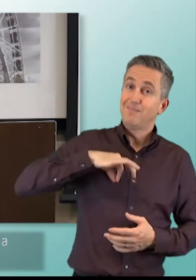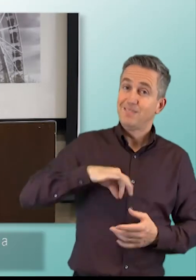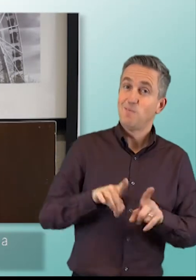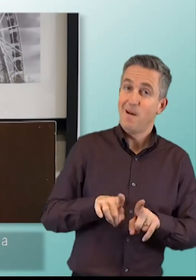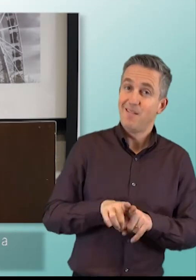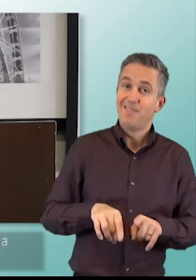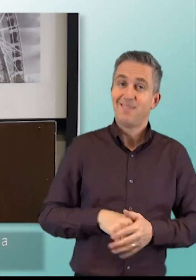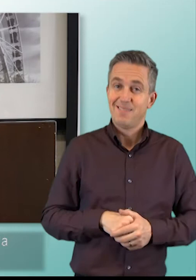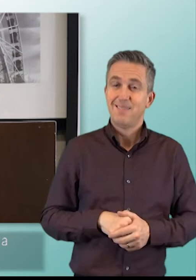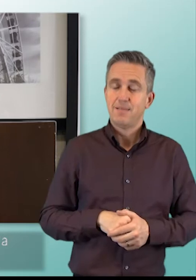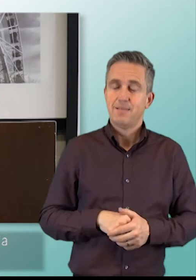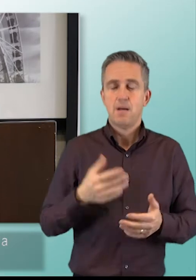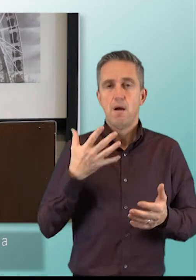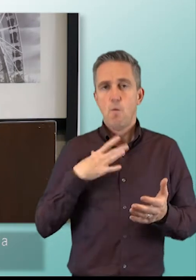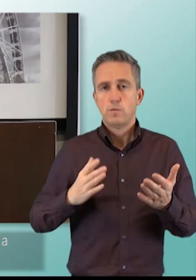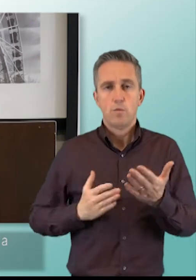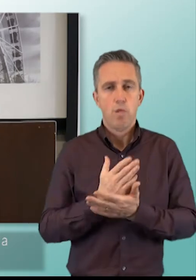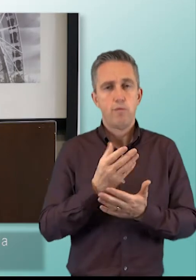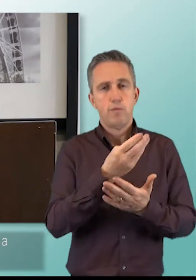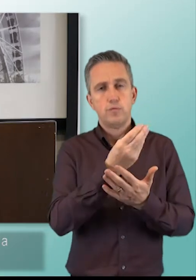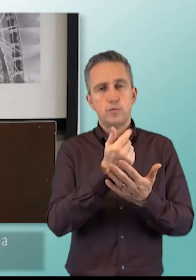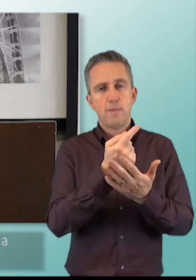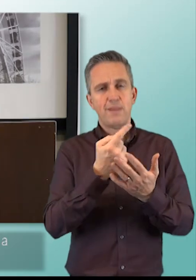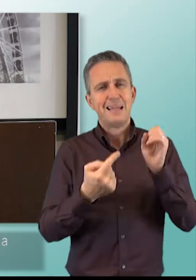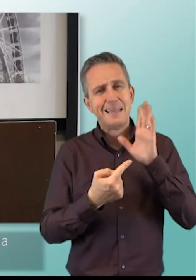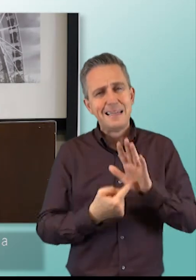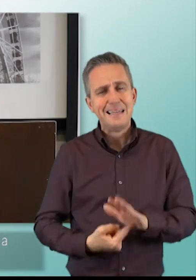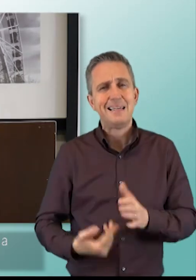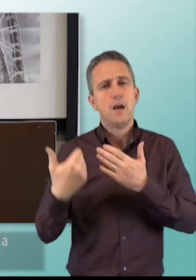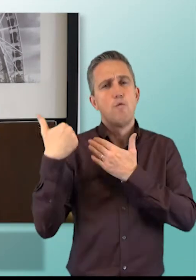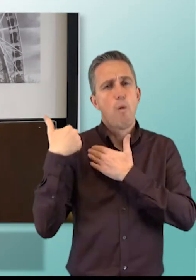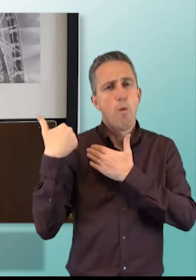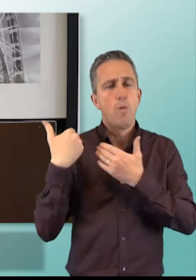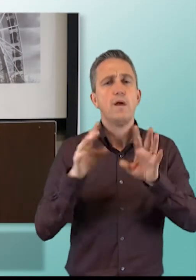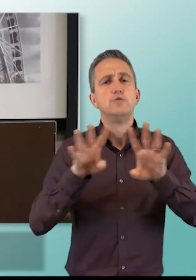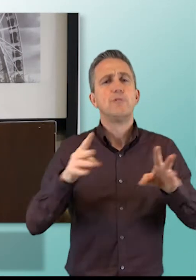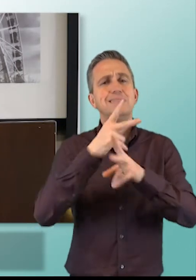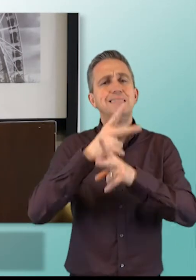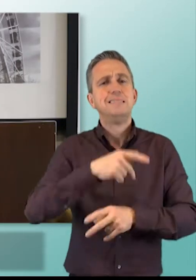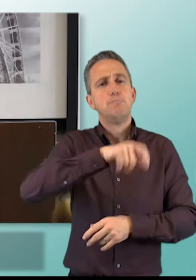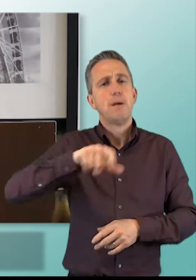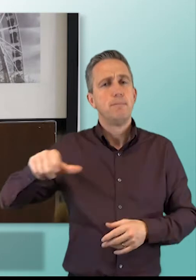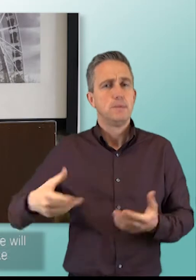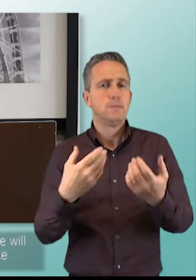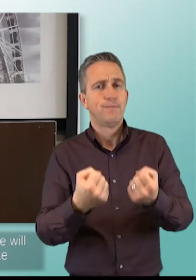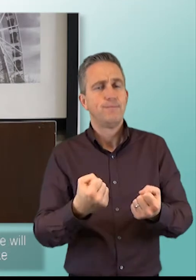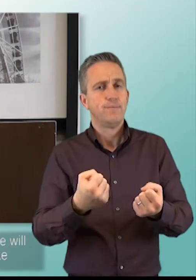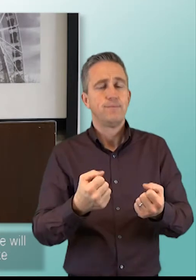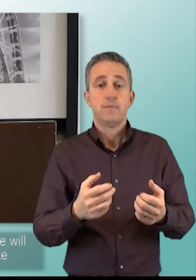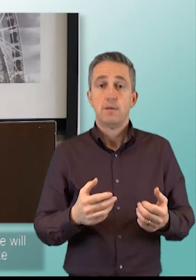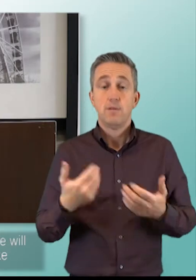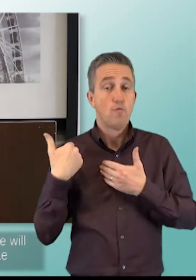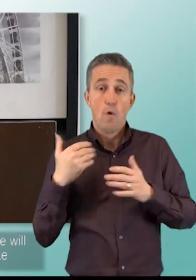what I'm going to then continue on to do is a bit of a refresher on what the charity trustee duties are that are set out in law. As I said earlier, though,